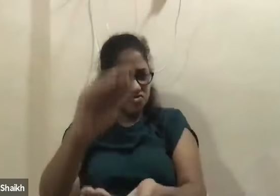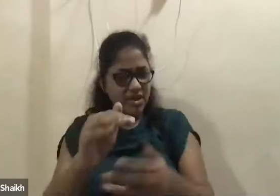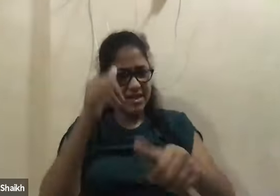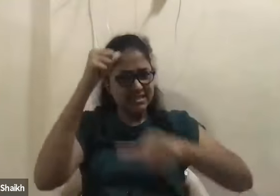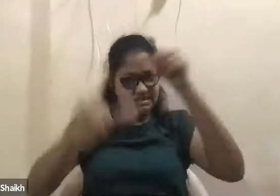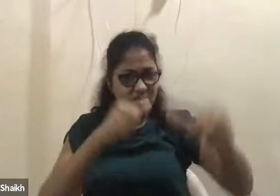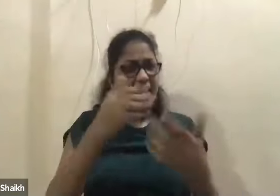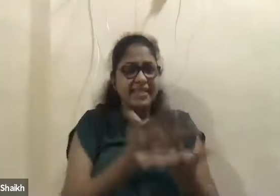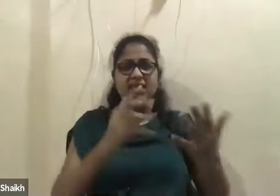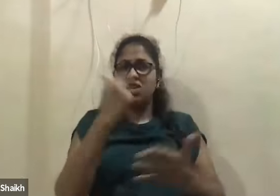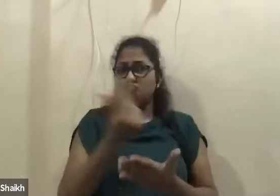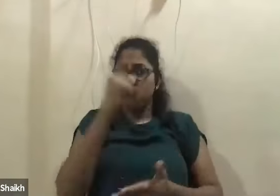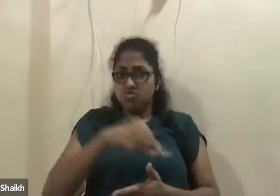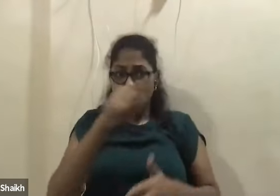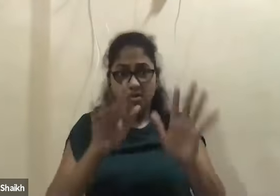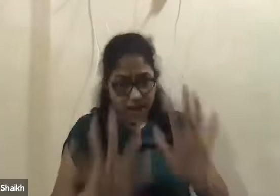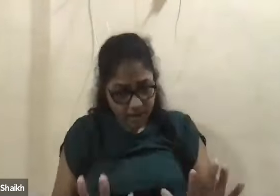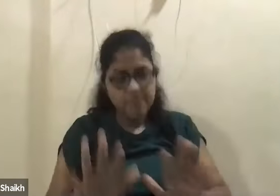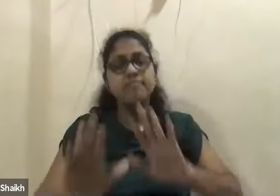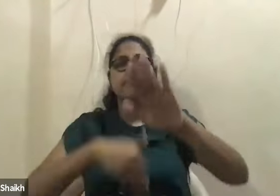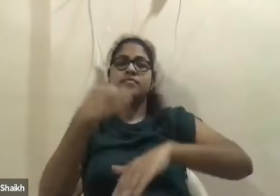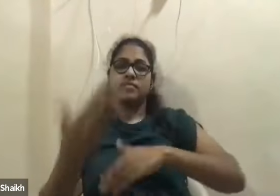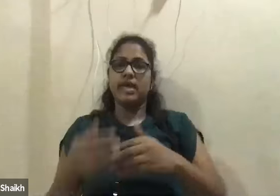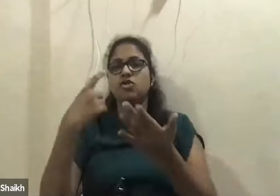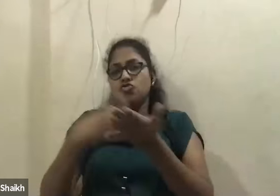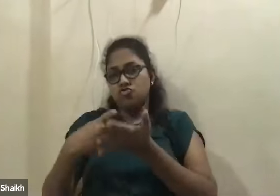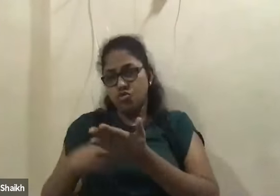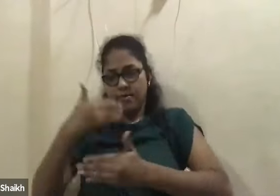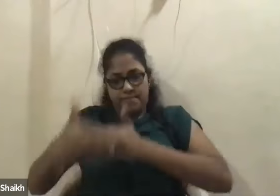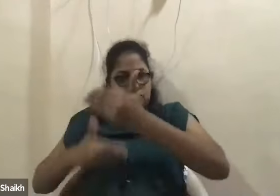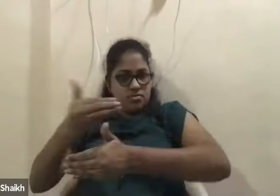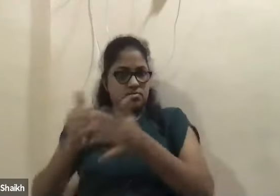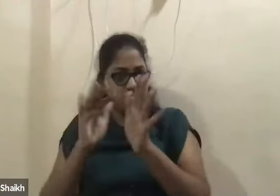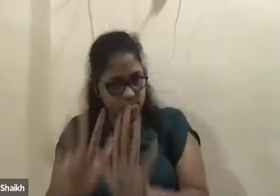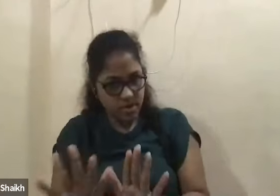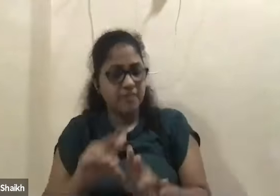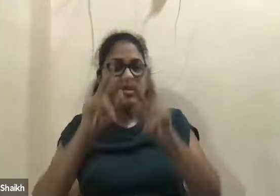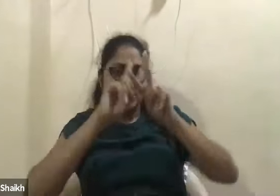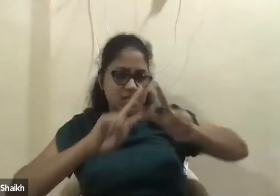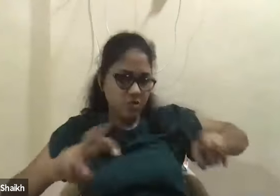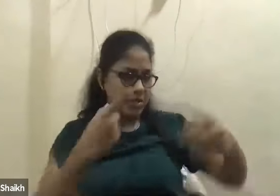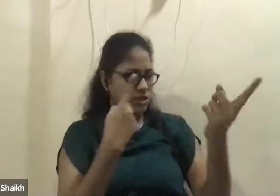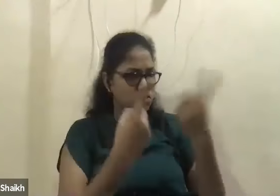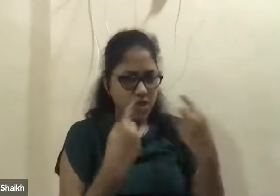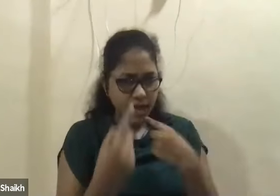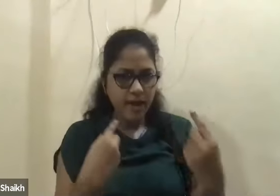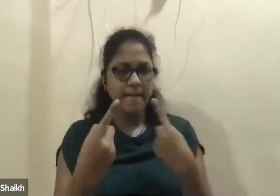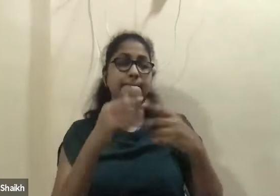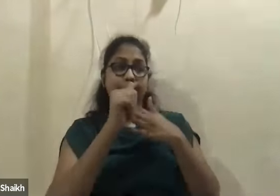property, then there is a prescribed procedure, or an inquiry is held, and a guardian, local level committee